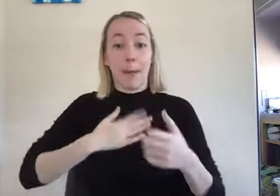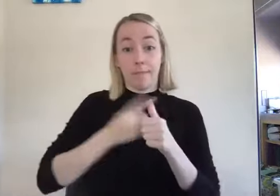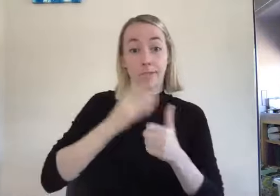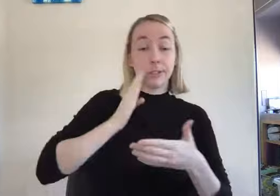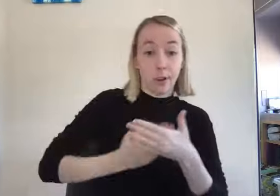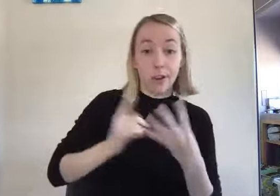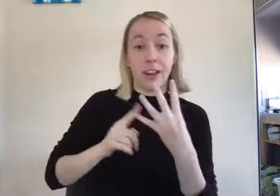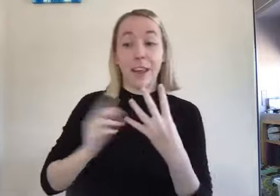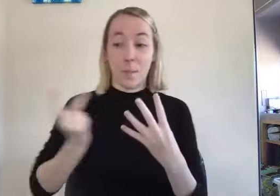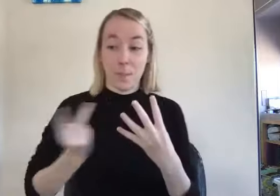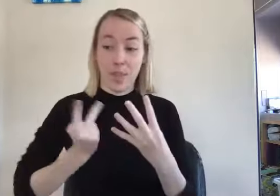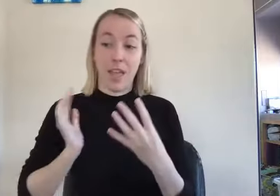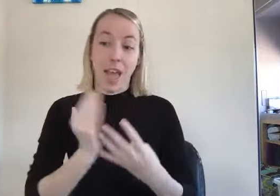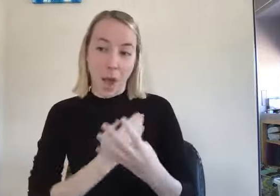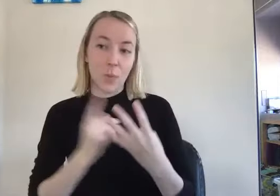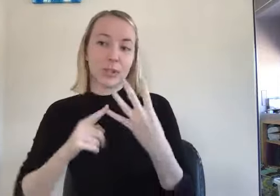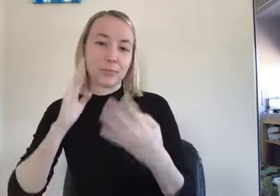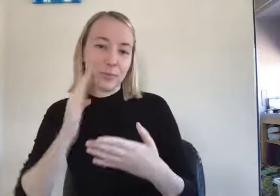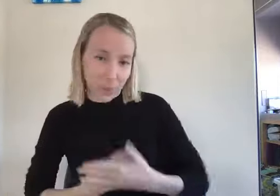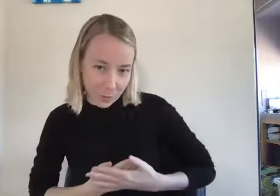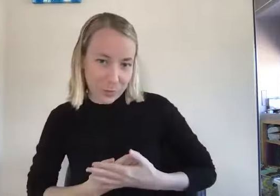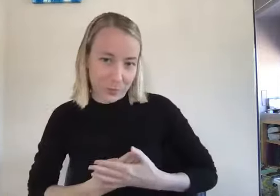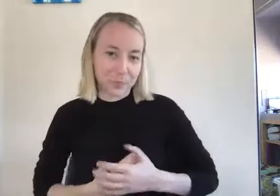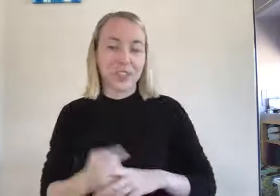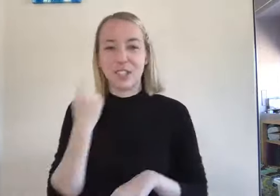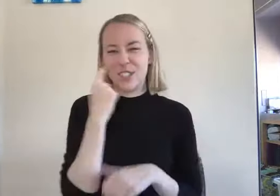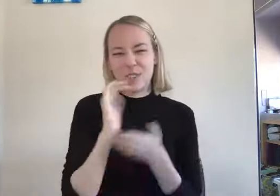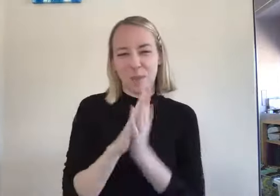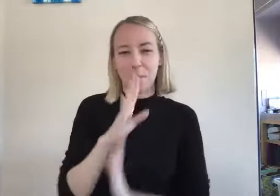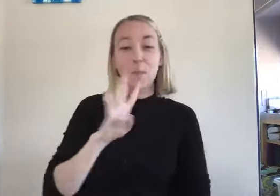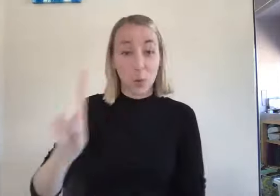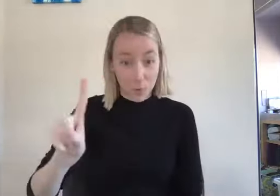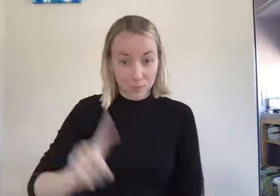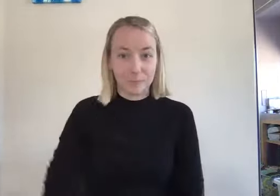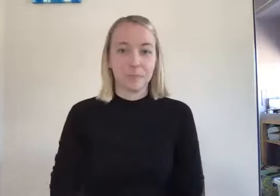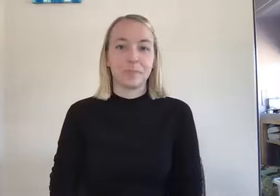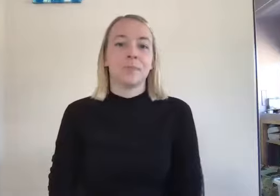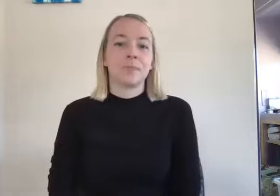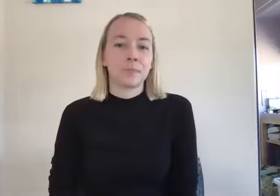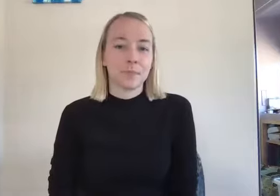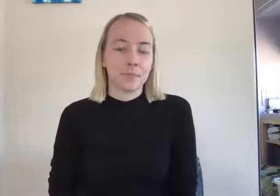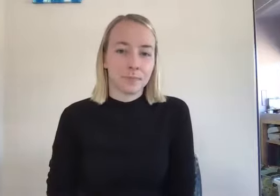is, my God, she just turned 41. How does that happen? So